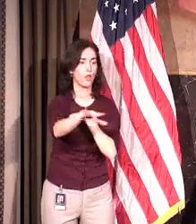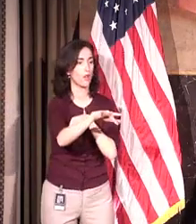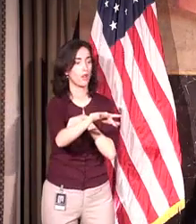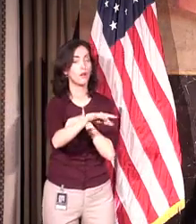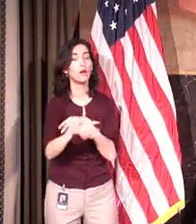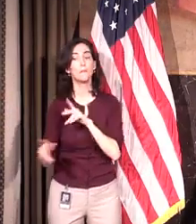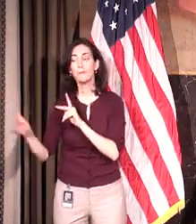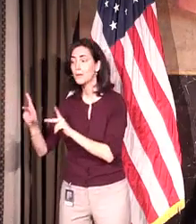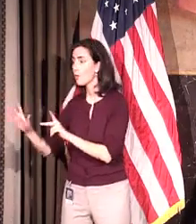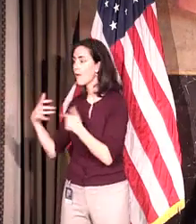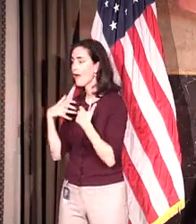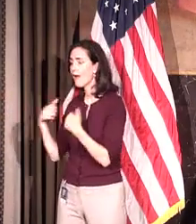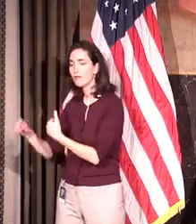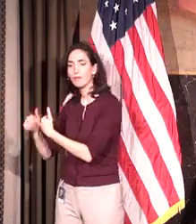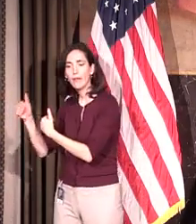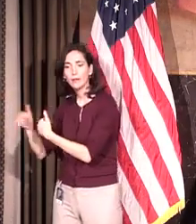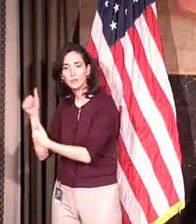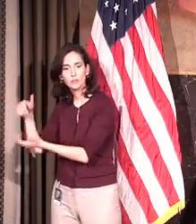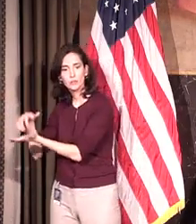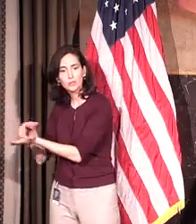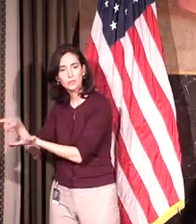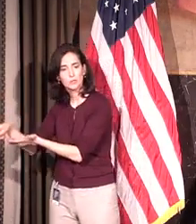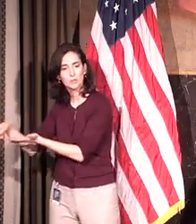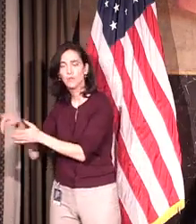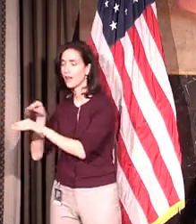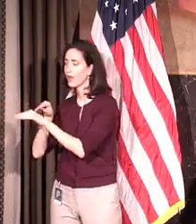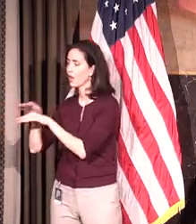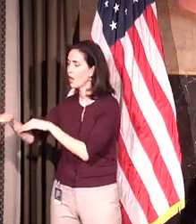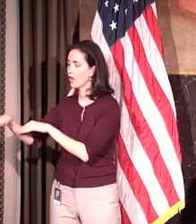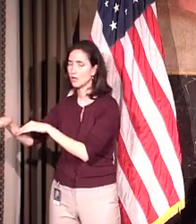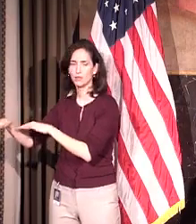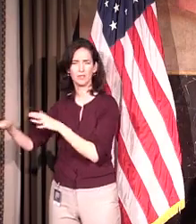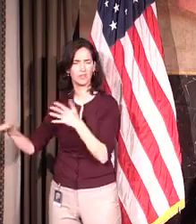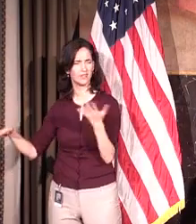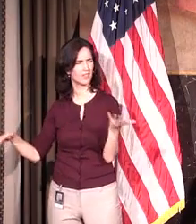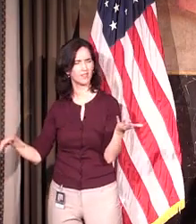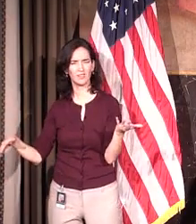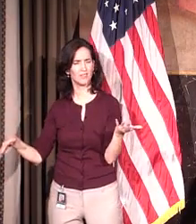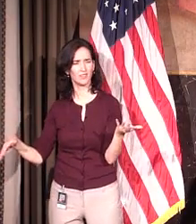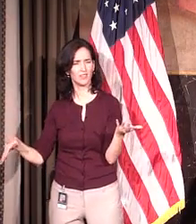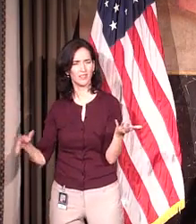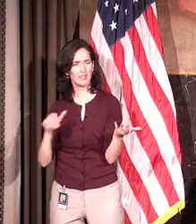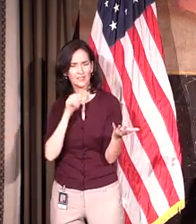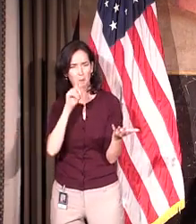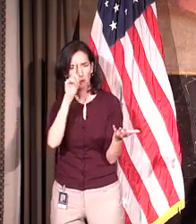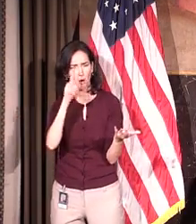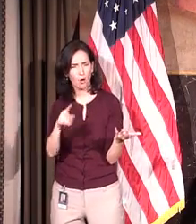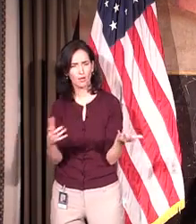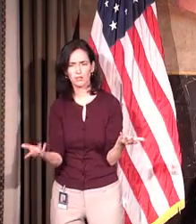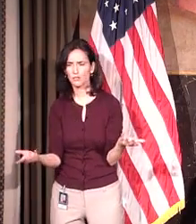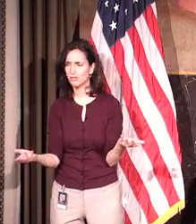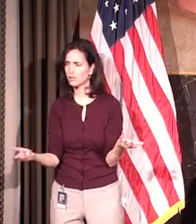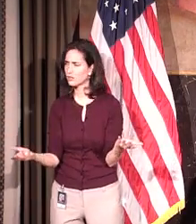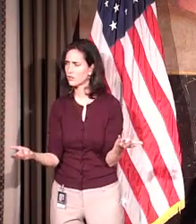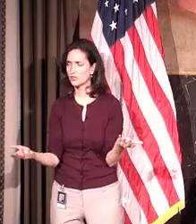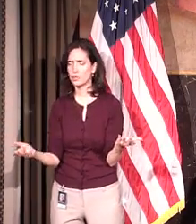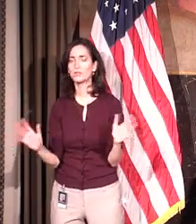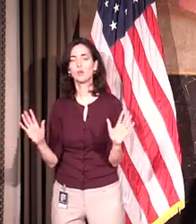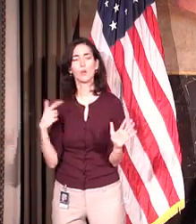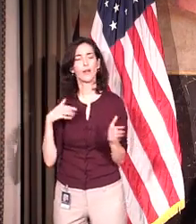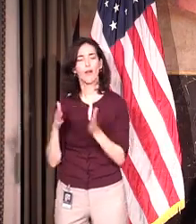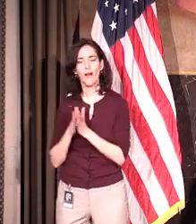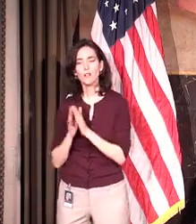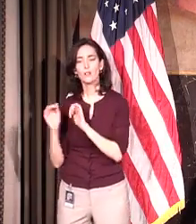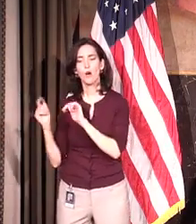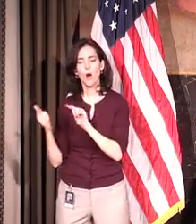who are vulnerable. And so that's just not a smart thing to do. And so we're asking